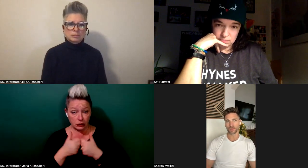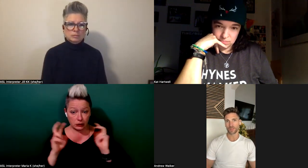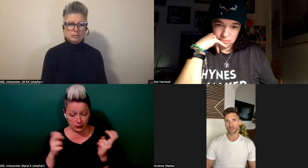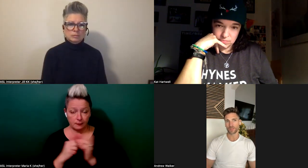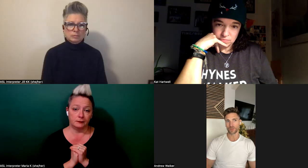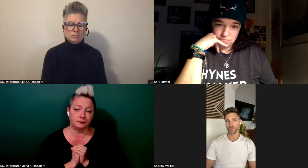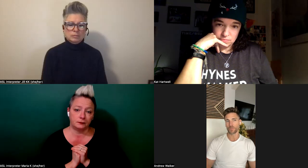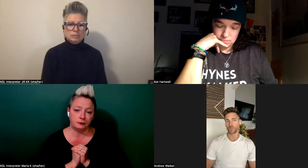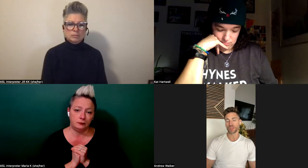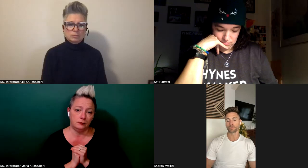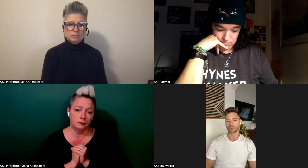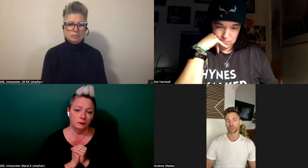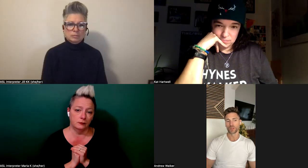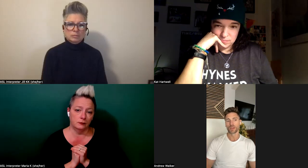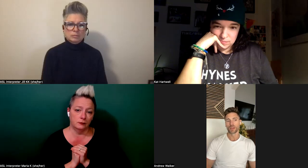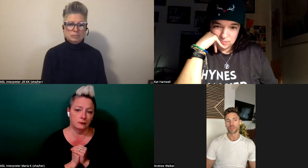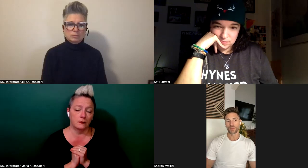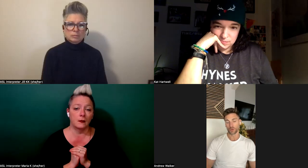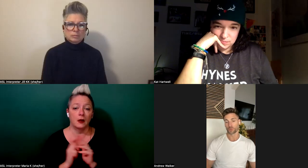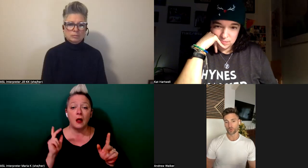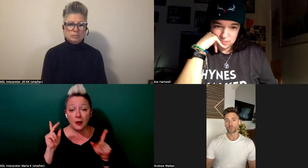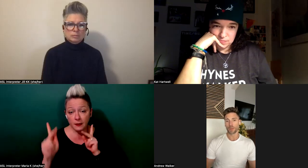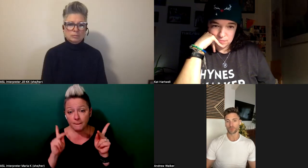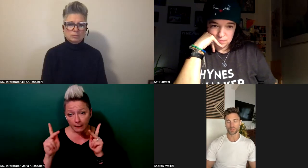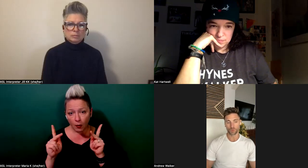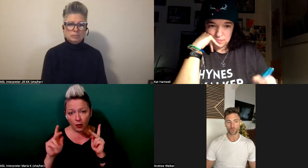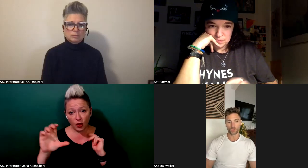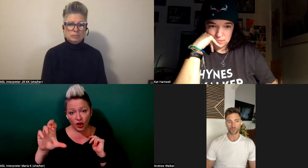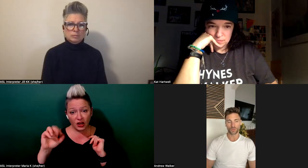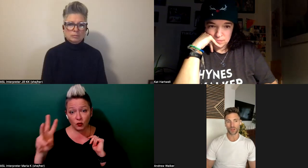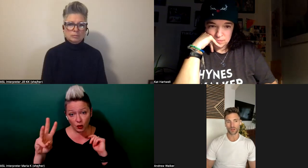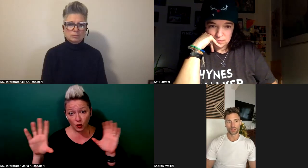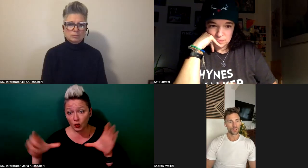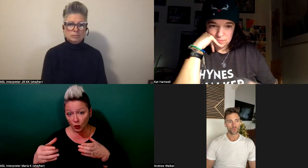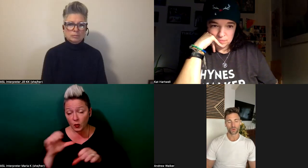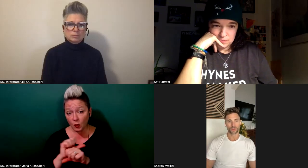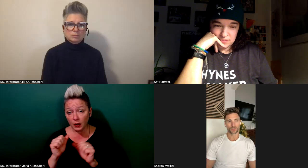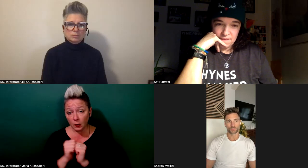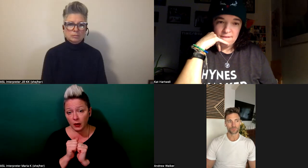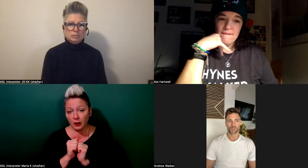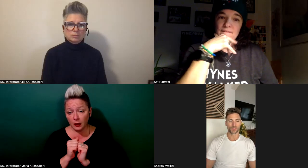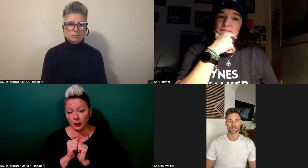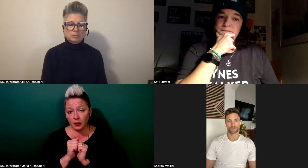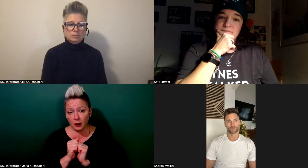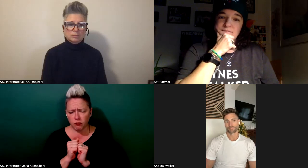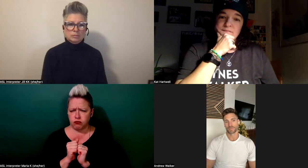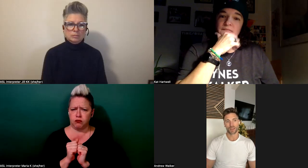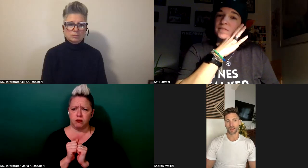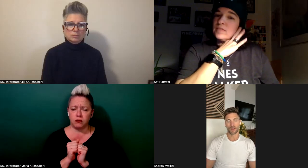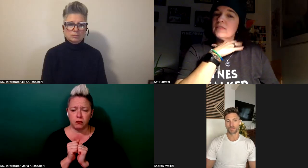they, the people, the crew members that we were working with there were